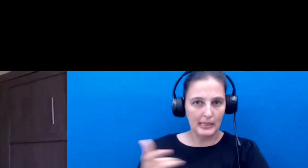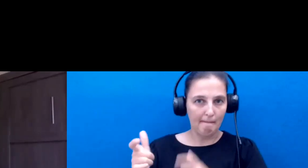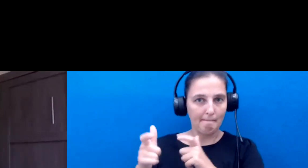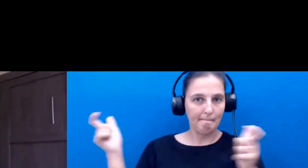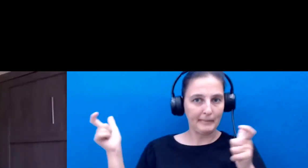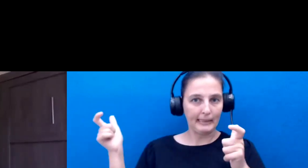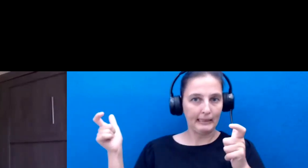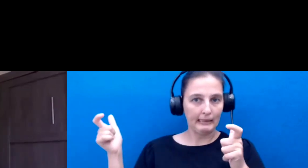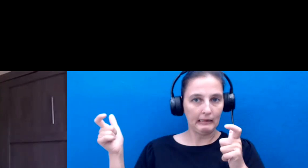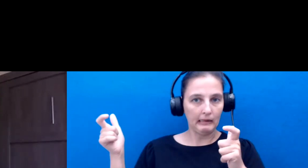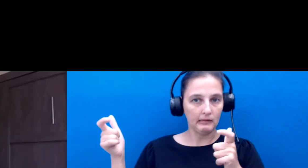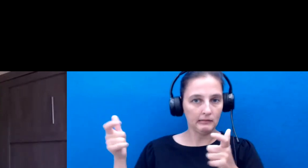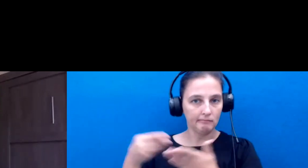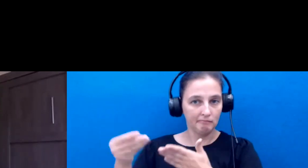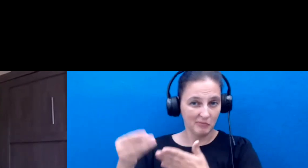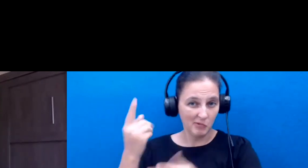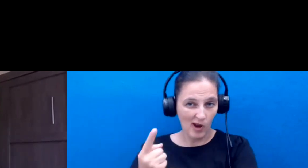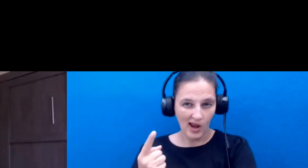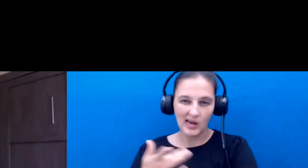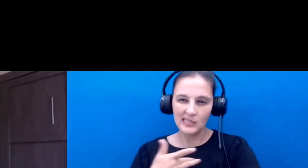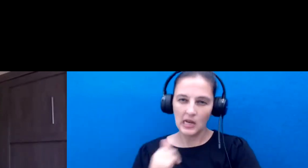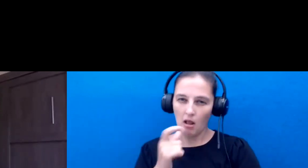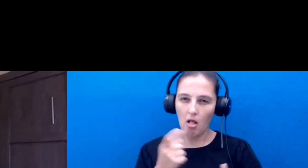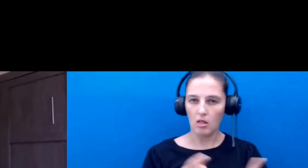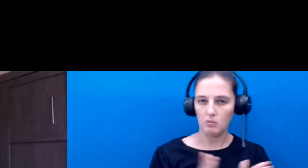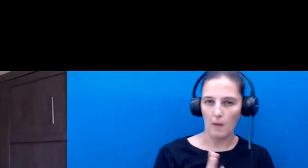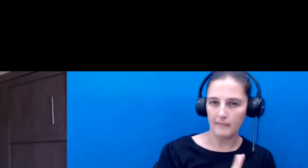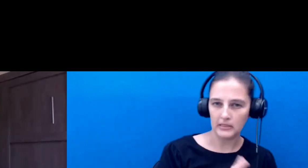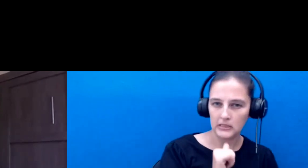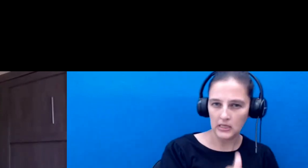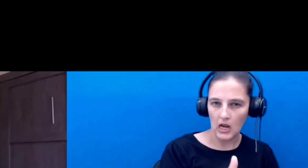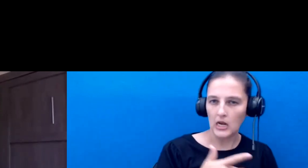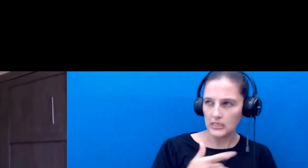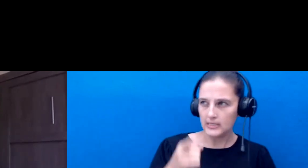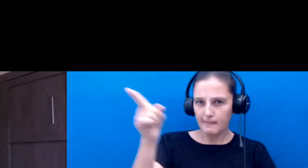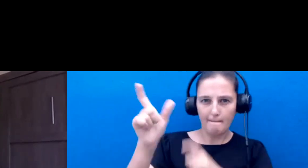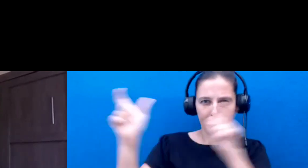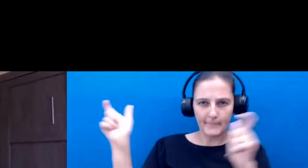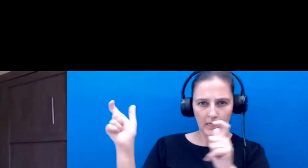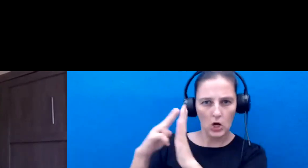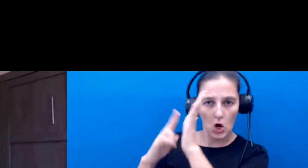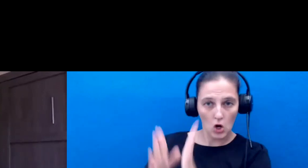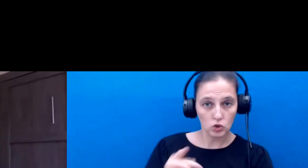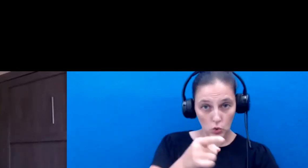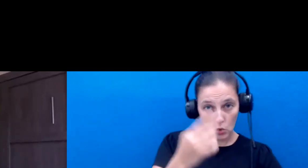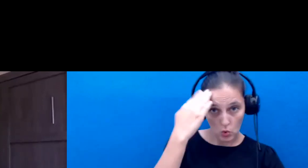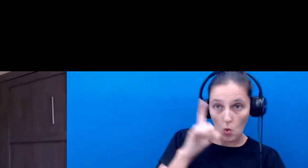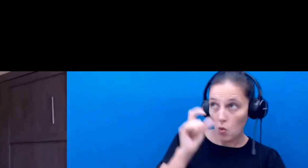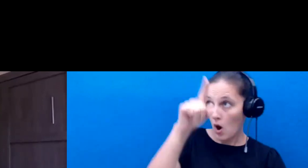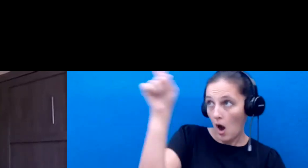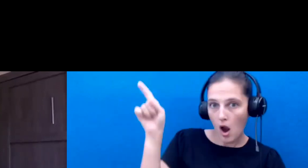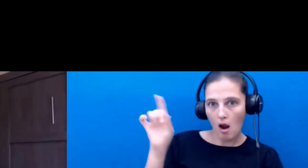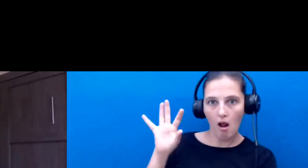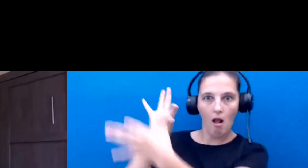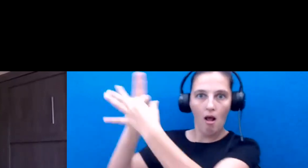the smaller industries. Those are led by prime contractors, but if you're able to find some connections into those prime contractors, that will also help